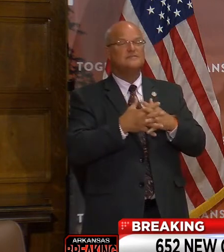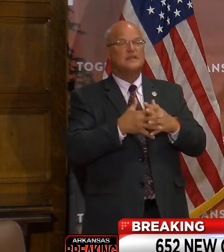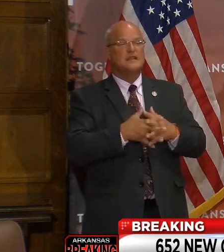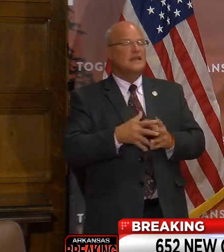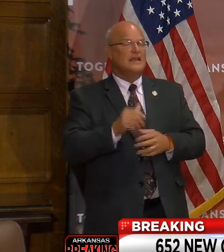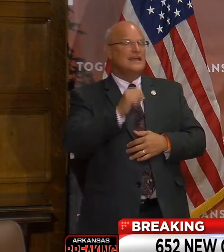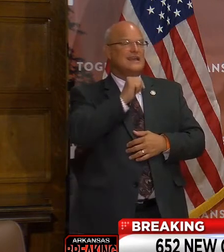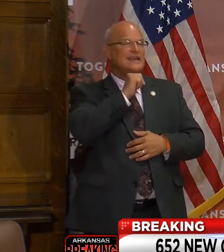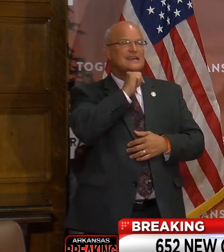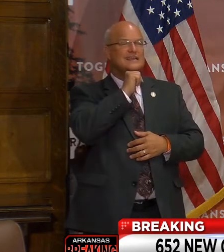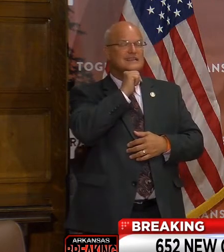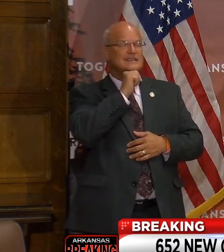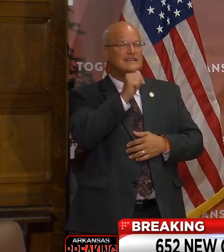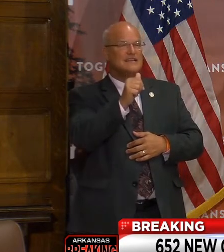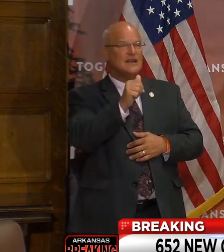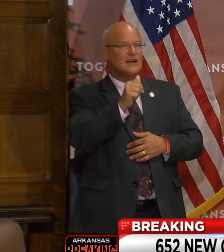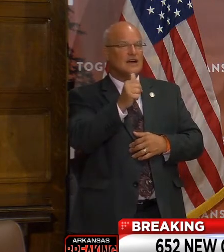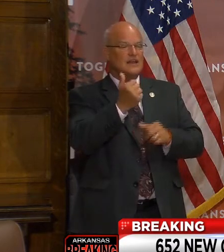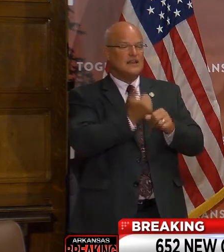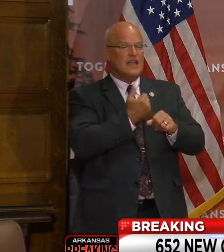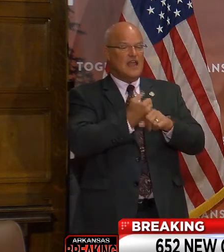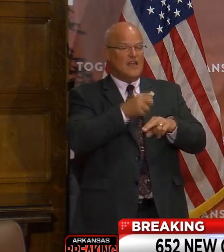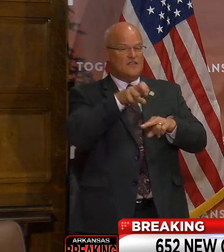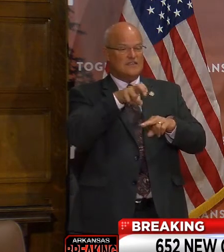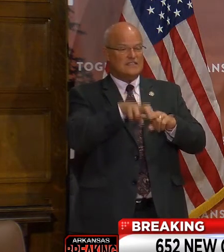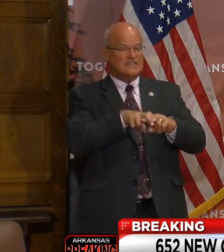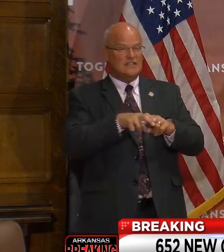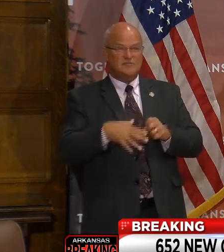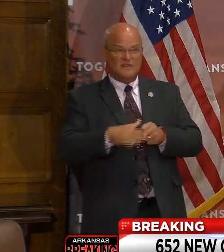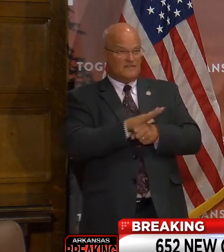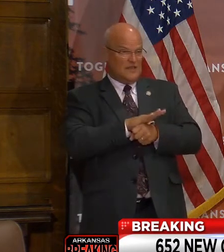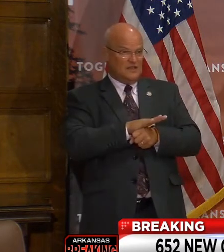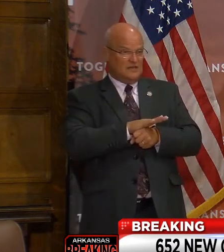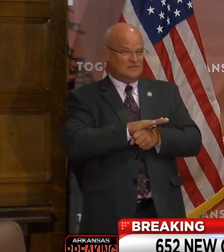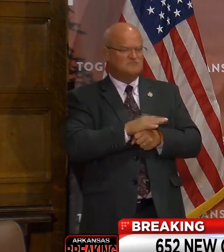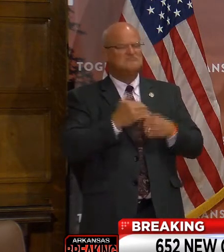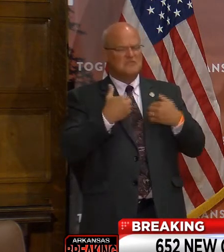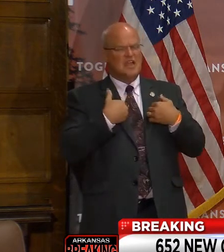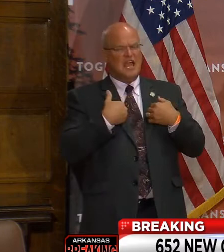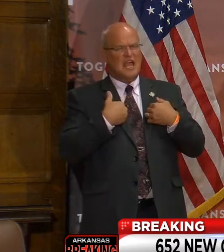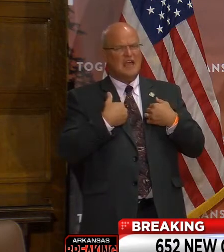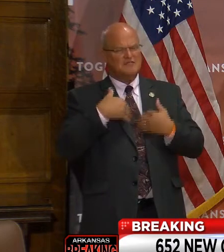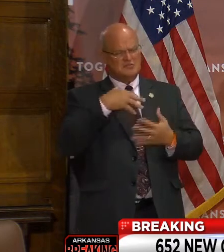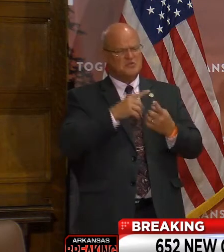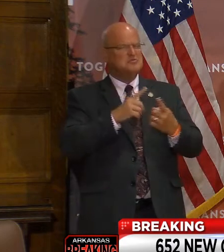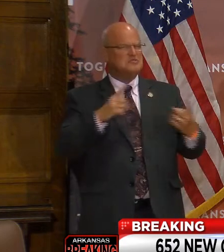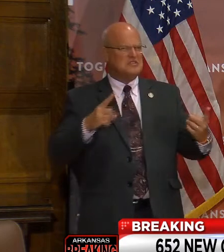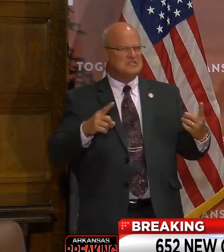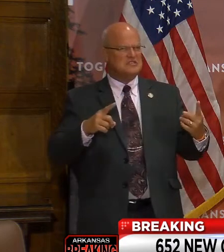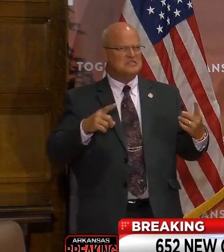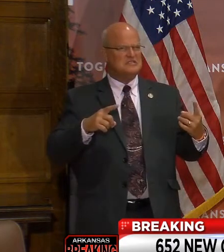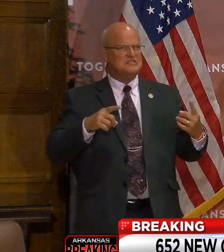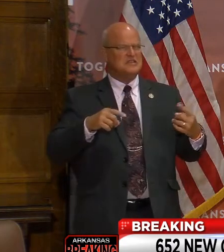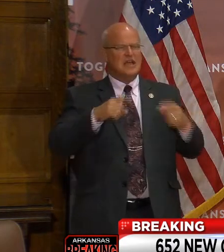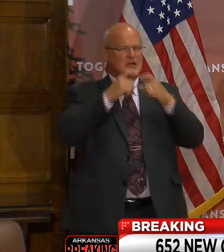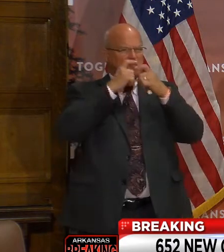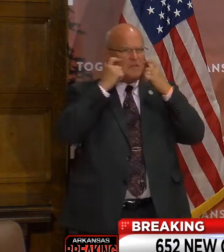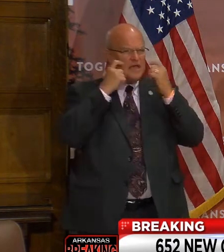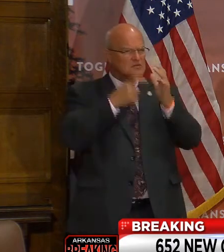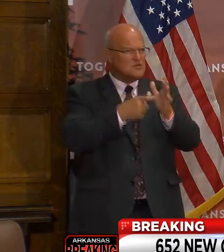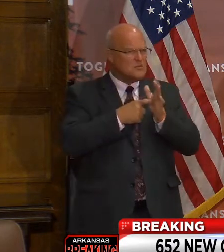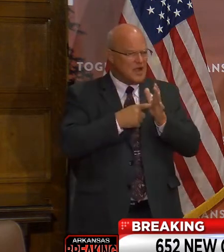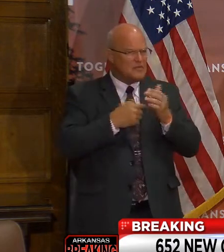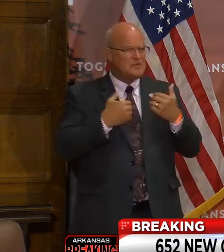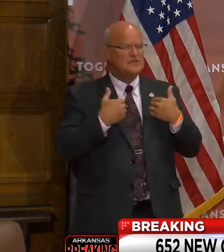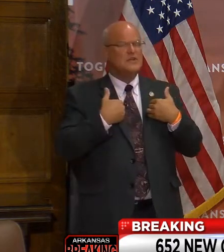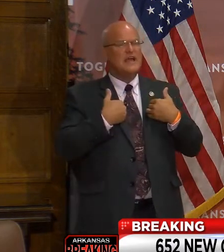every seat in the stands is going to be filled. You're going to have social distancing. You're going to have mask requirements. You're